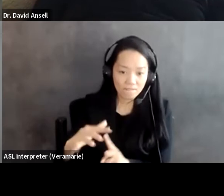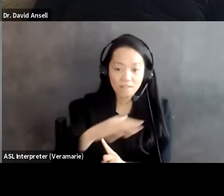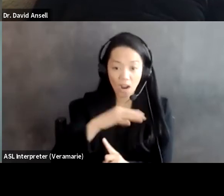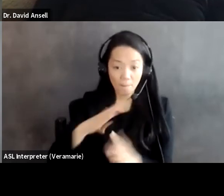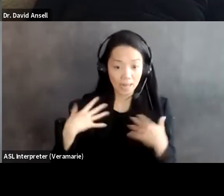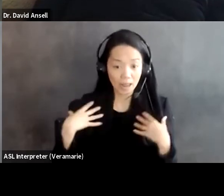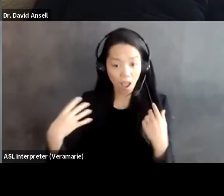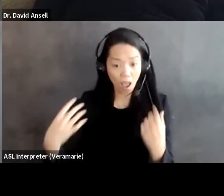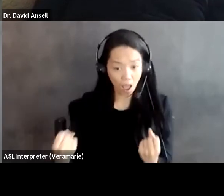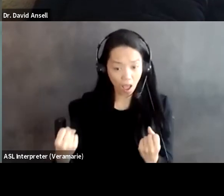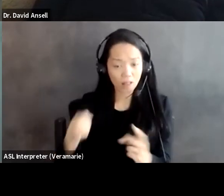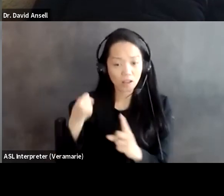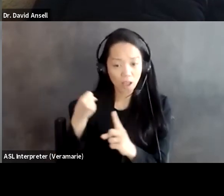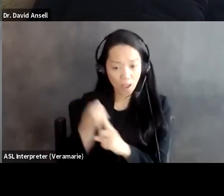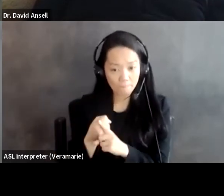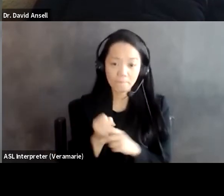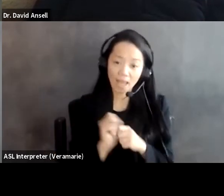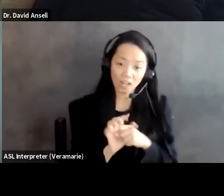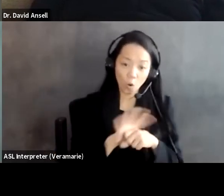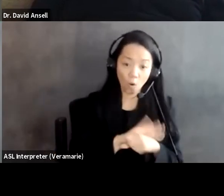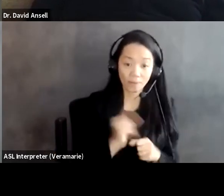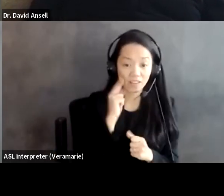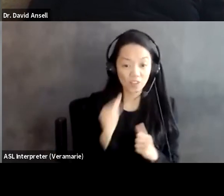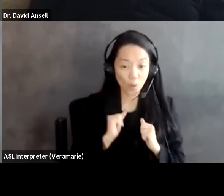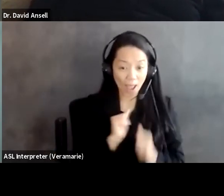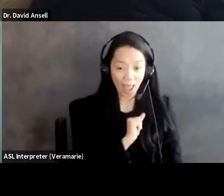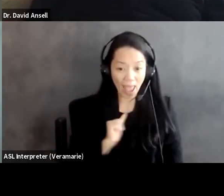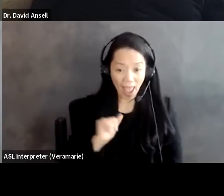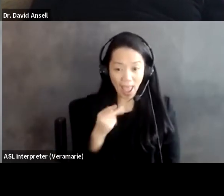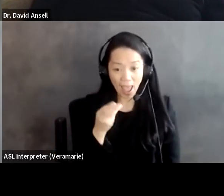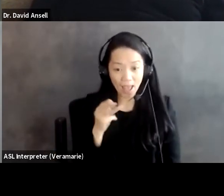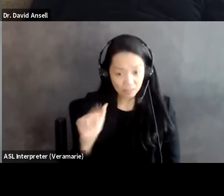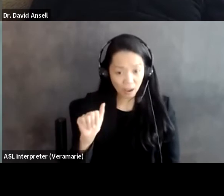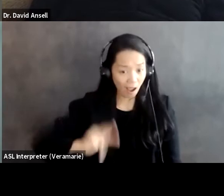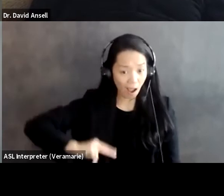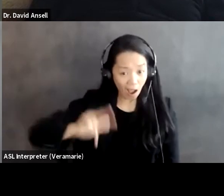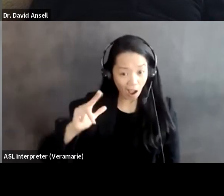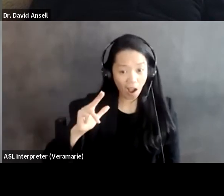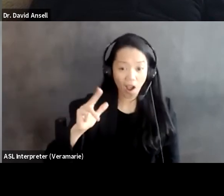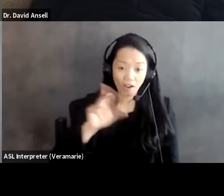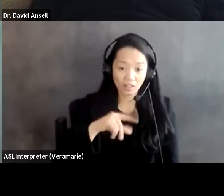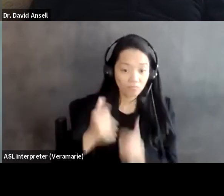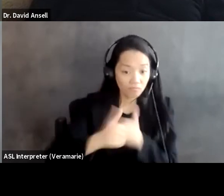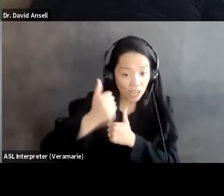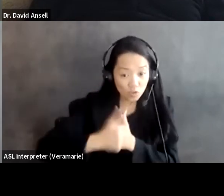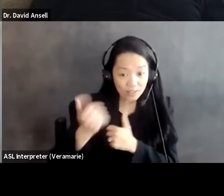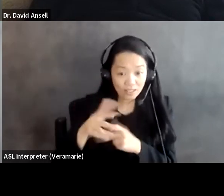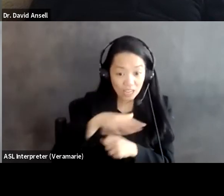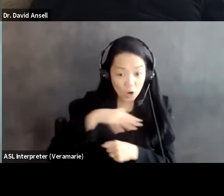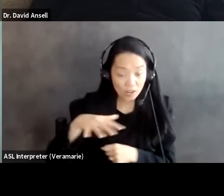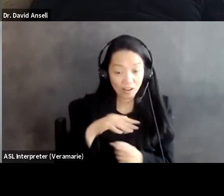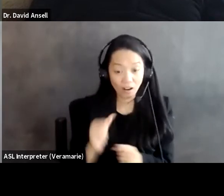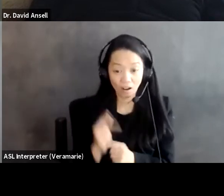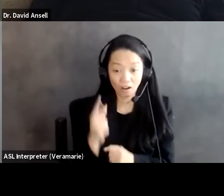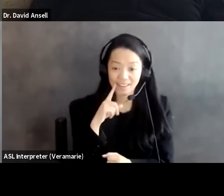health impacts COVID. If you have asthma because you live in a high-risk area, your risk of having